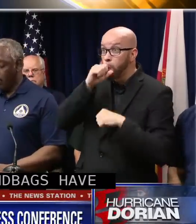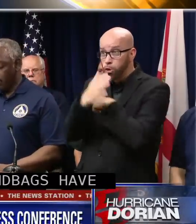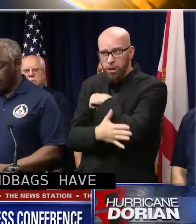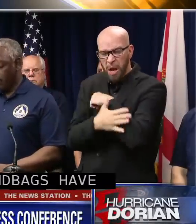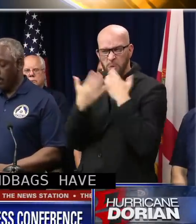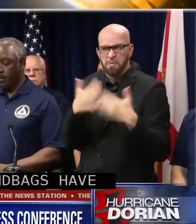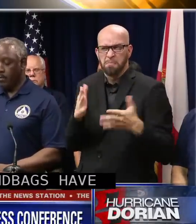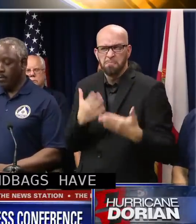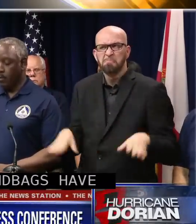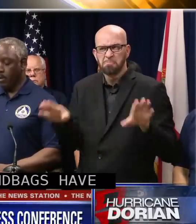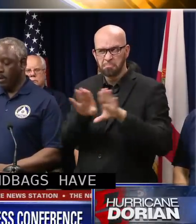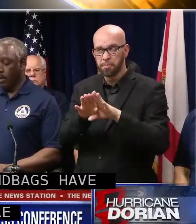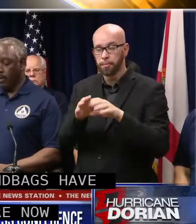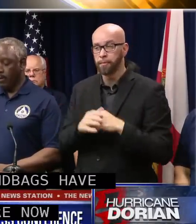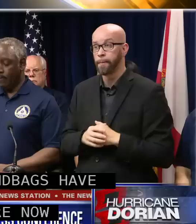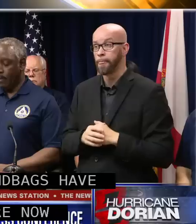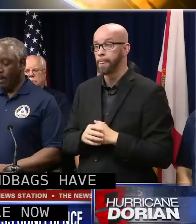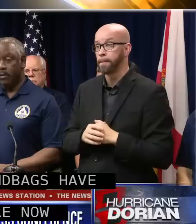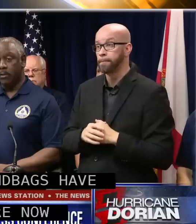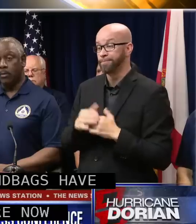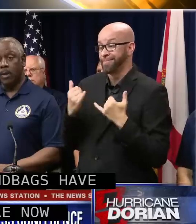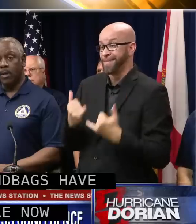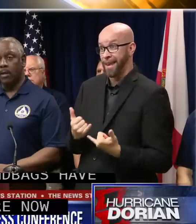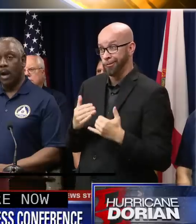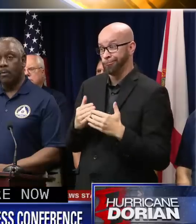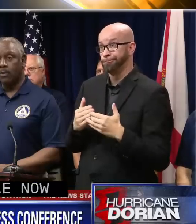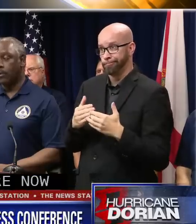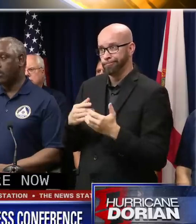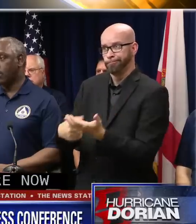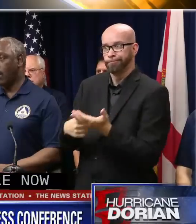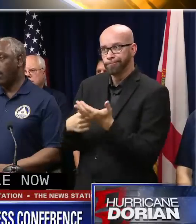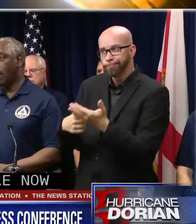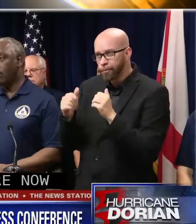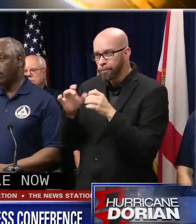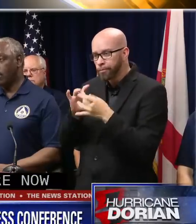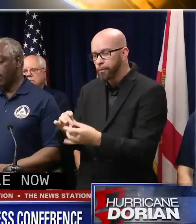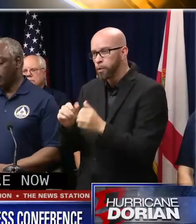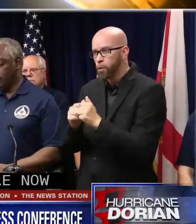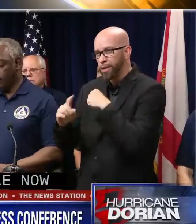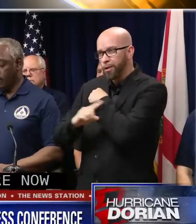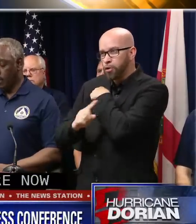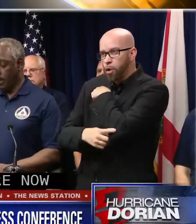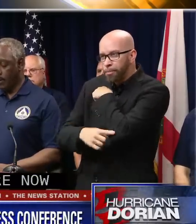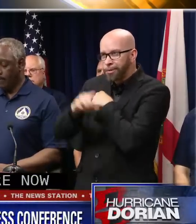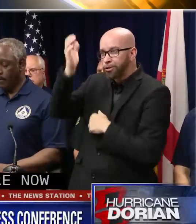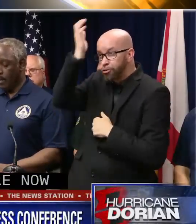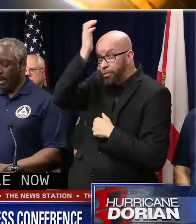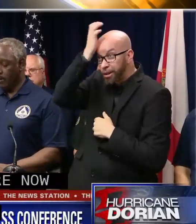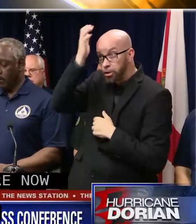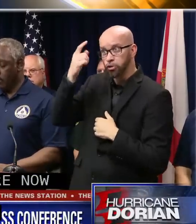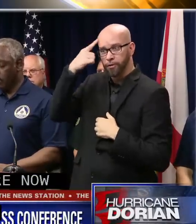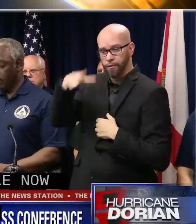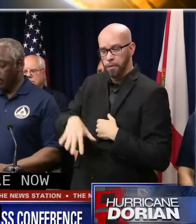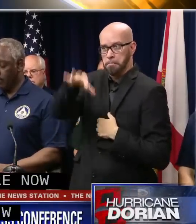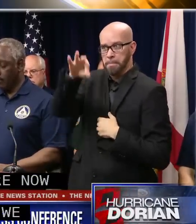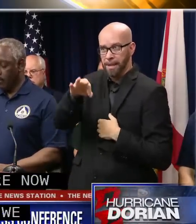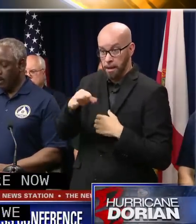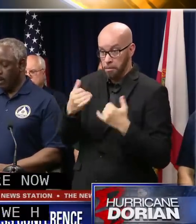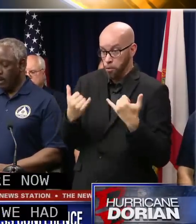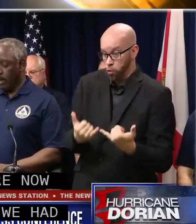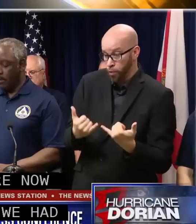of garbage, we had suspended garbage for today, garbage collections for today and